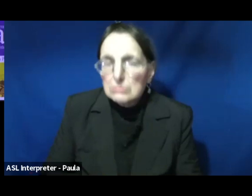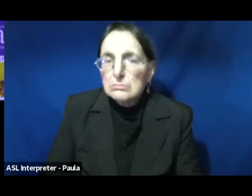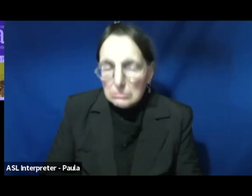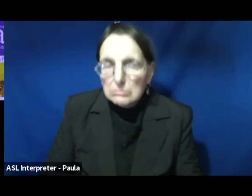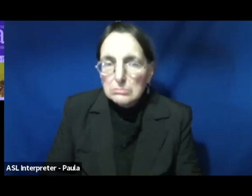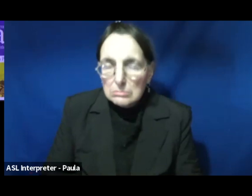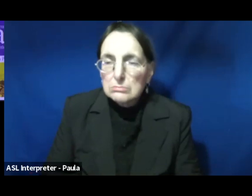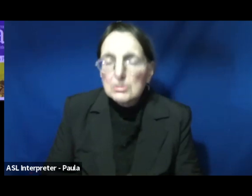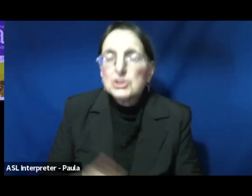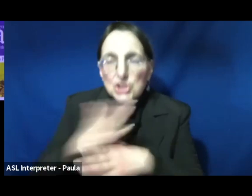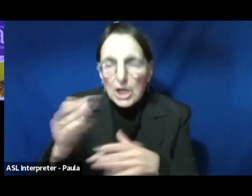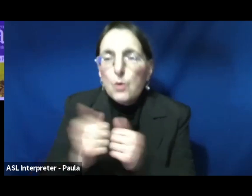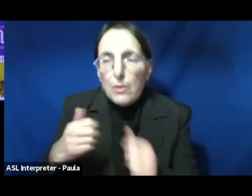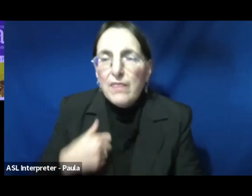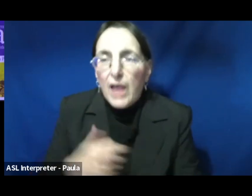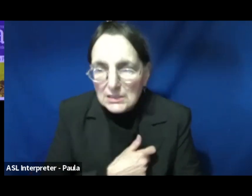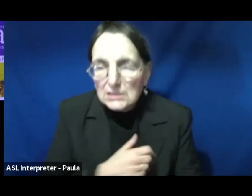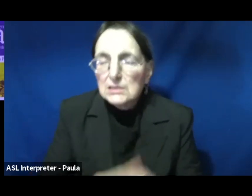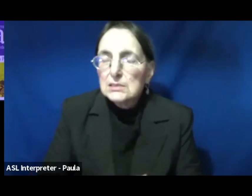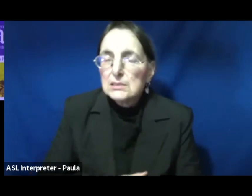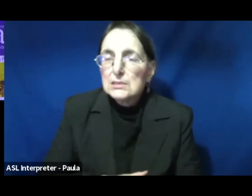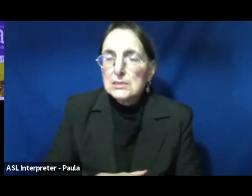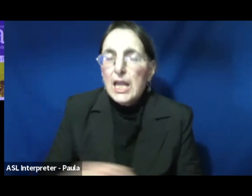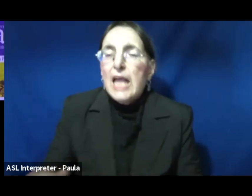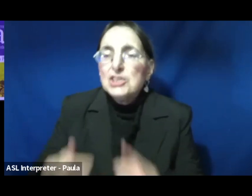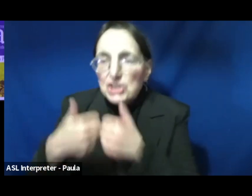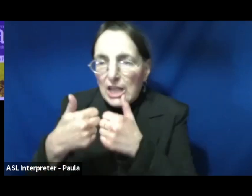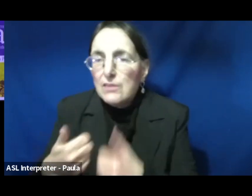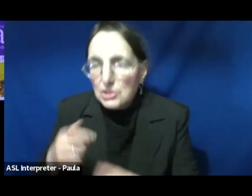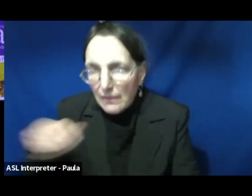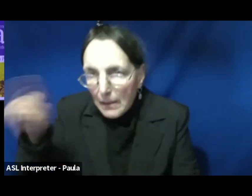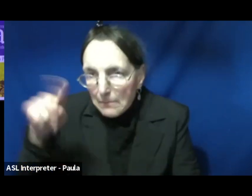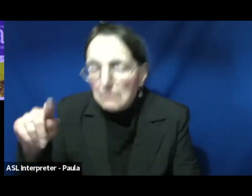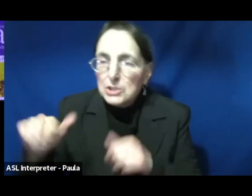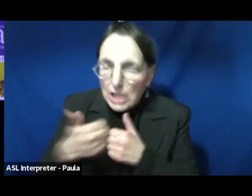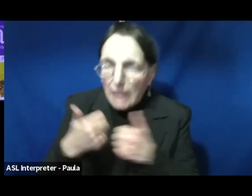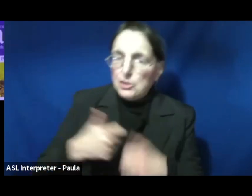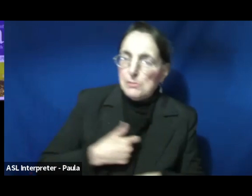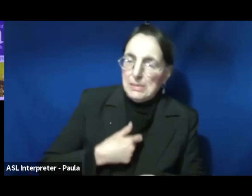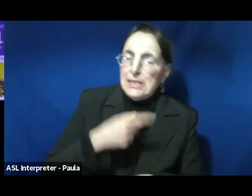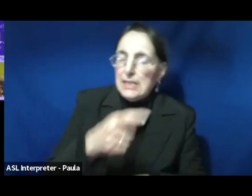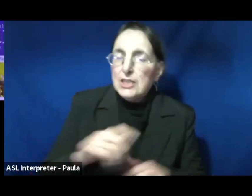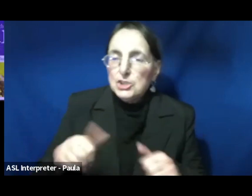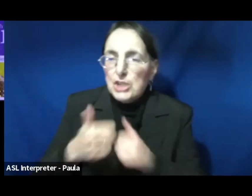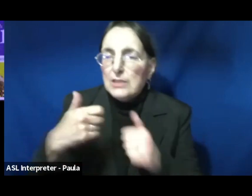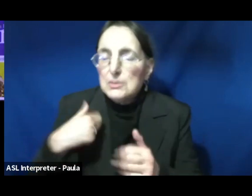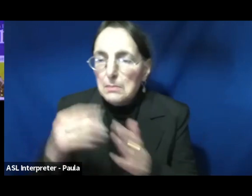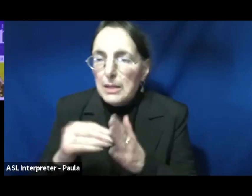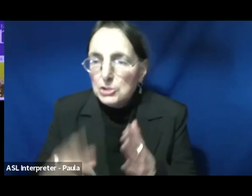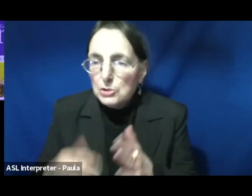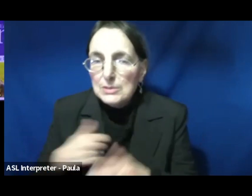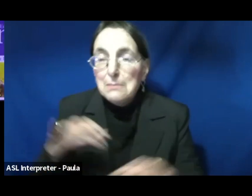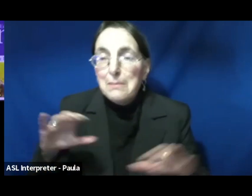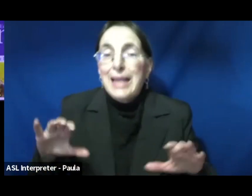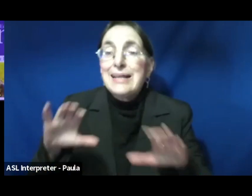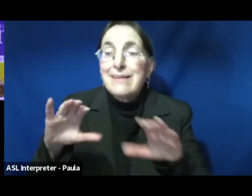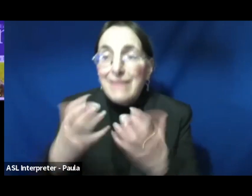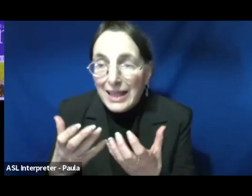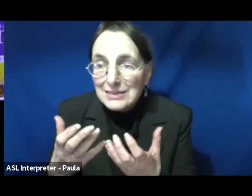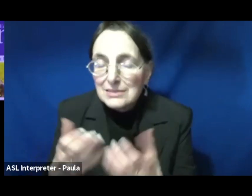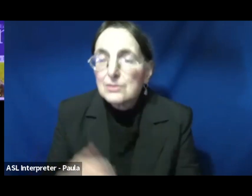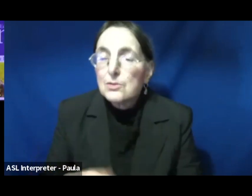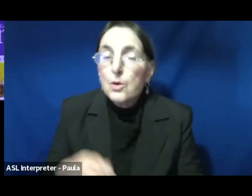That's all I'm trying to do. So in my class, what I've done is to really bring this up and invite